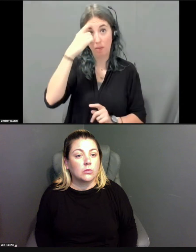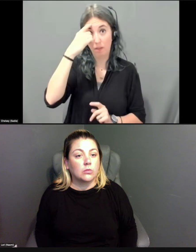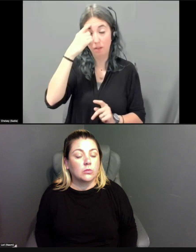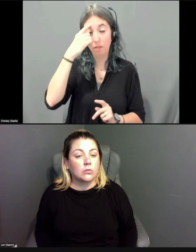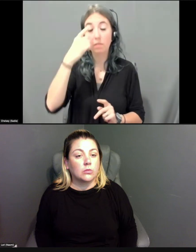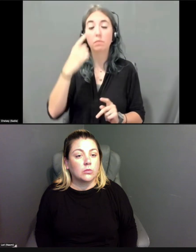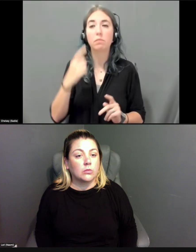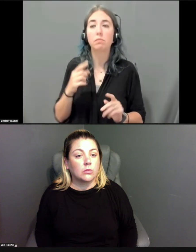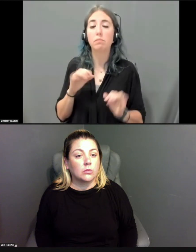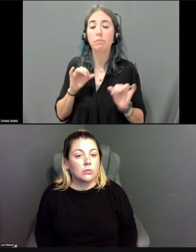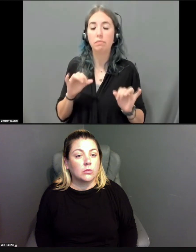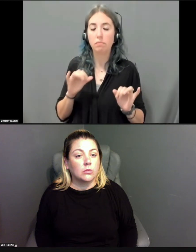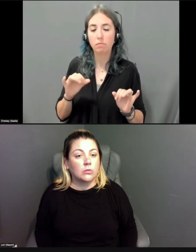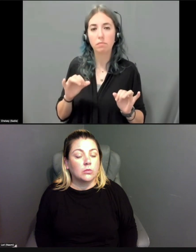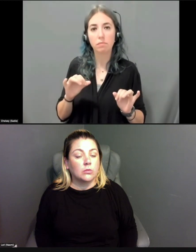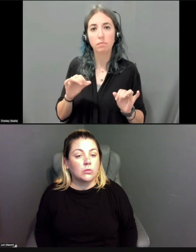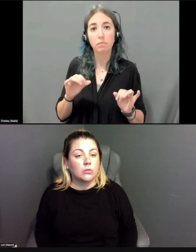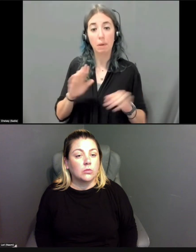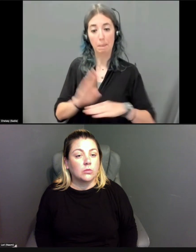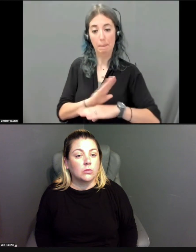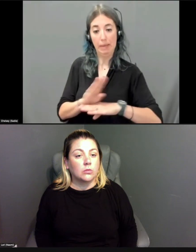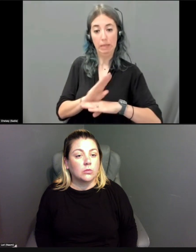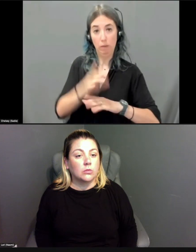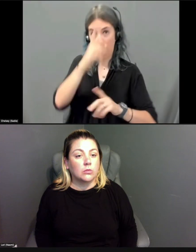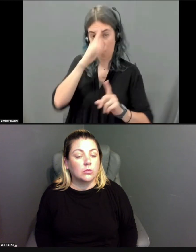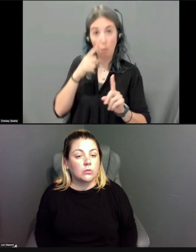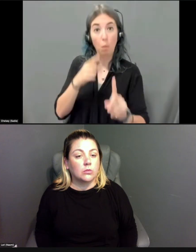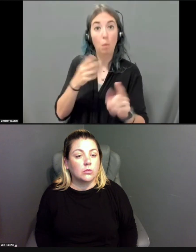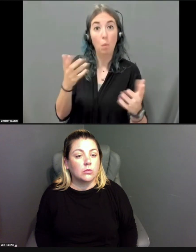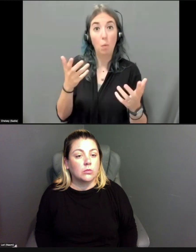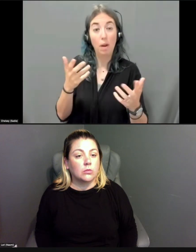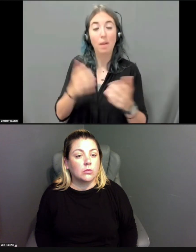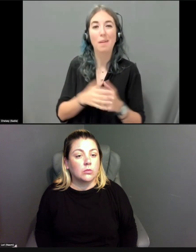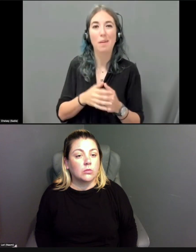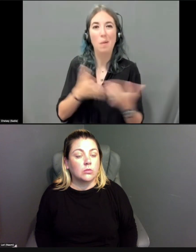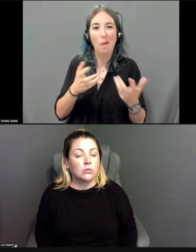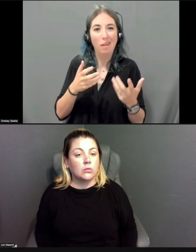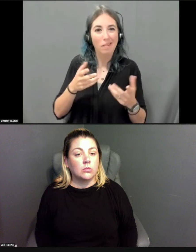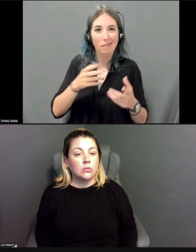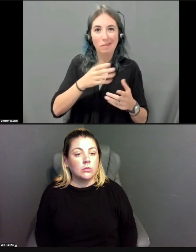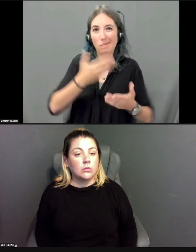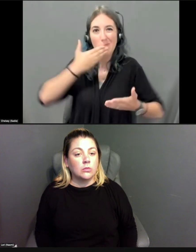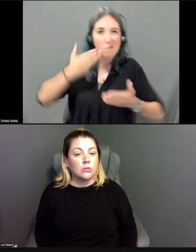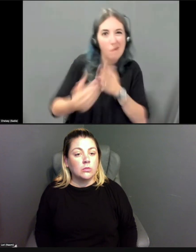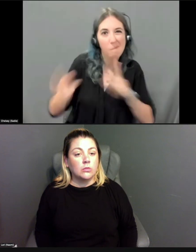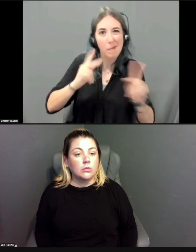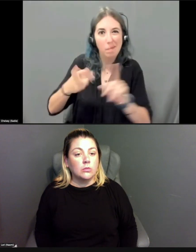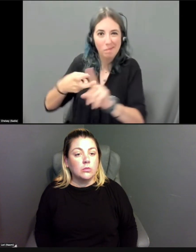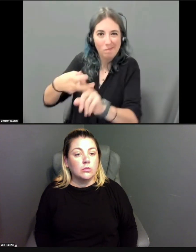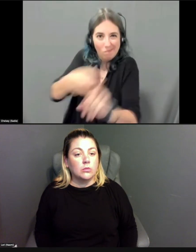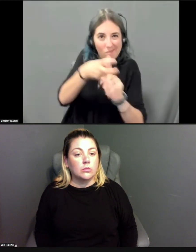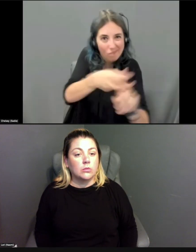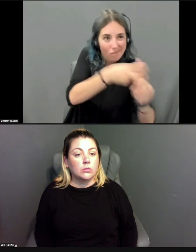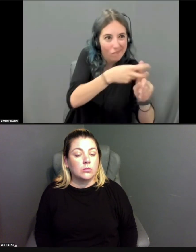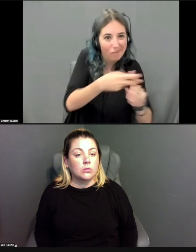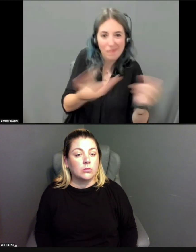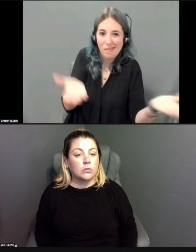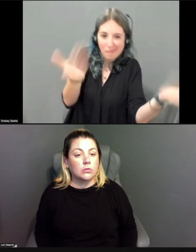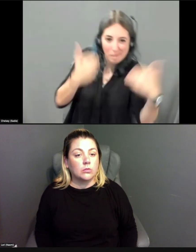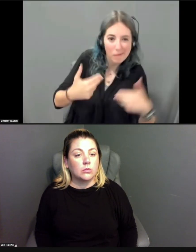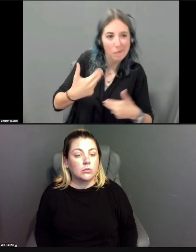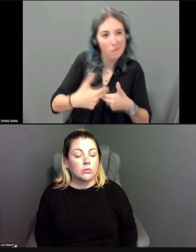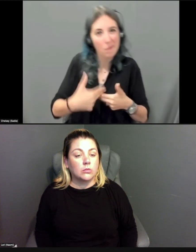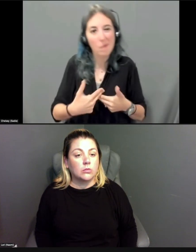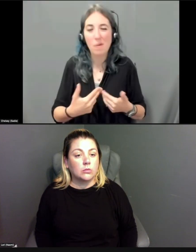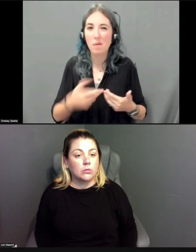to attract really great staff, and they want to have a staff team of good